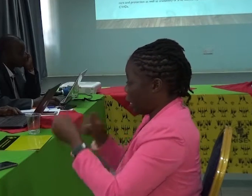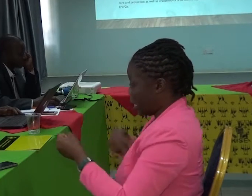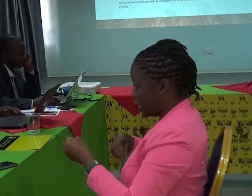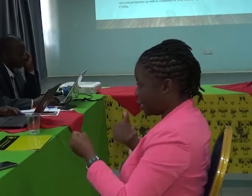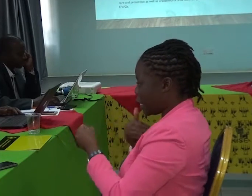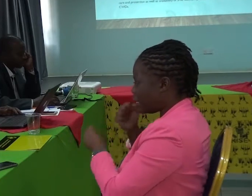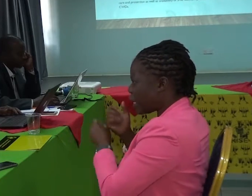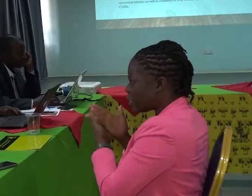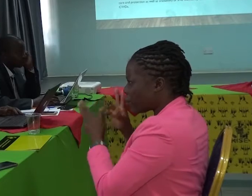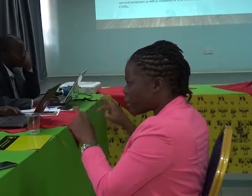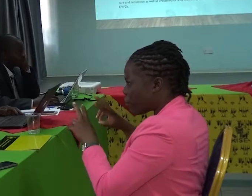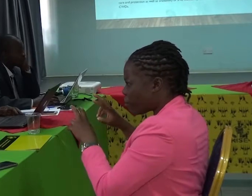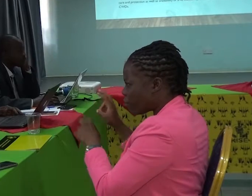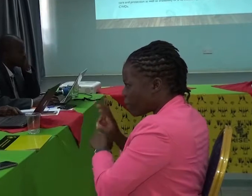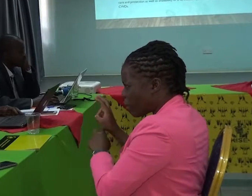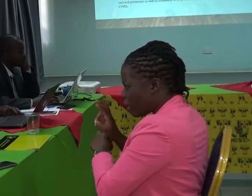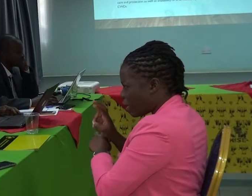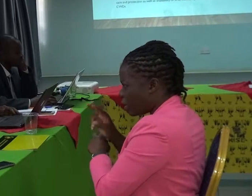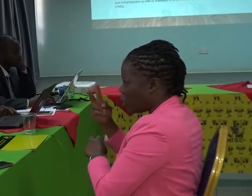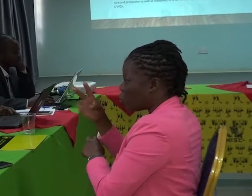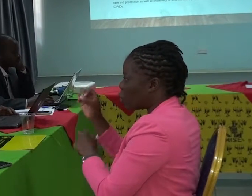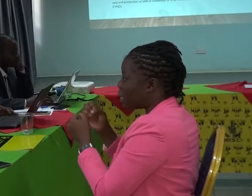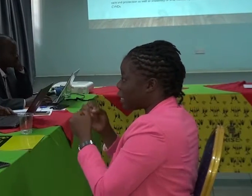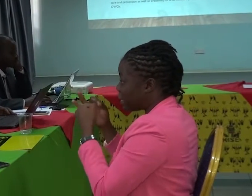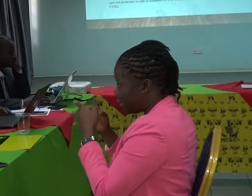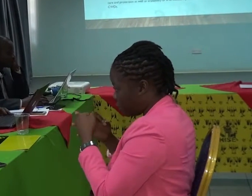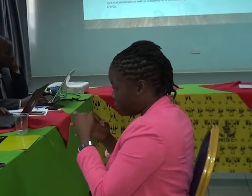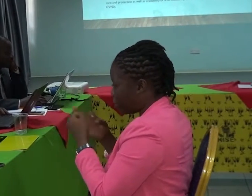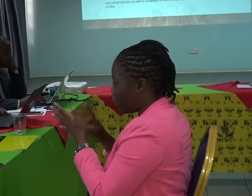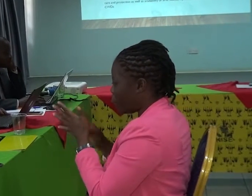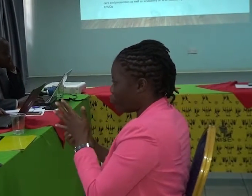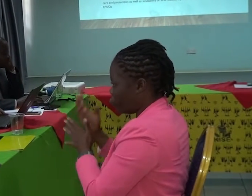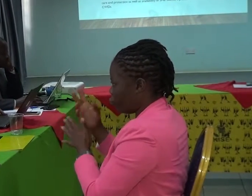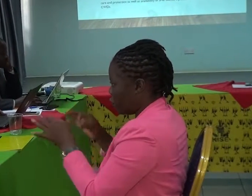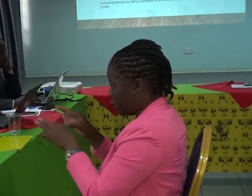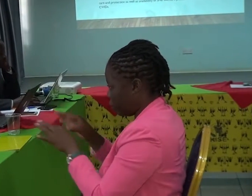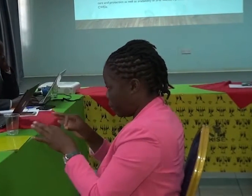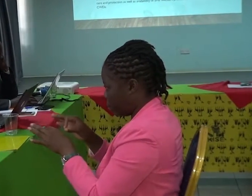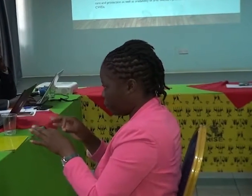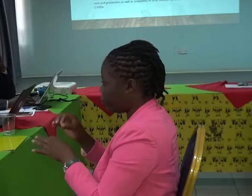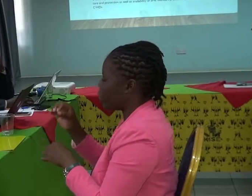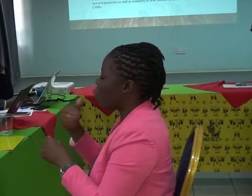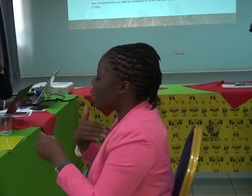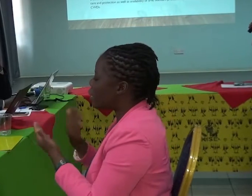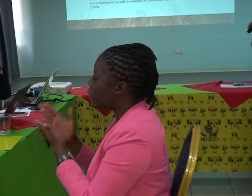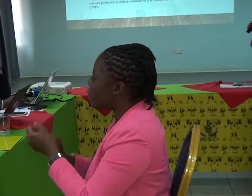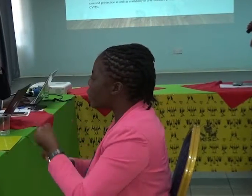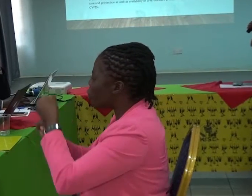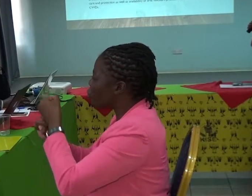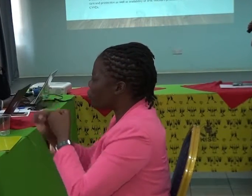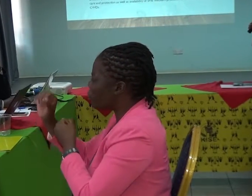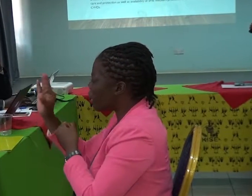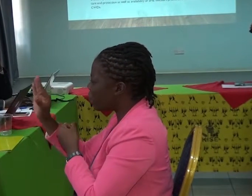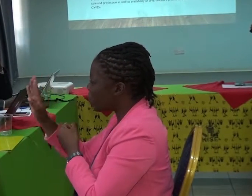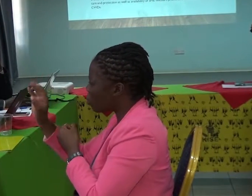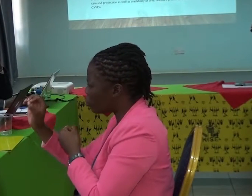The study of 2014 established that favorable government policies, support from CBOs and NGOs, availability of